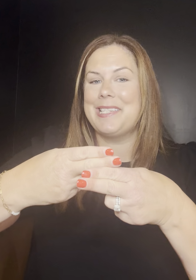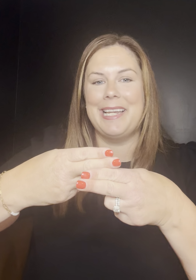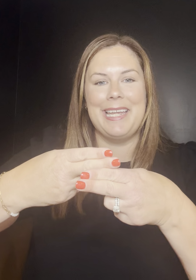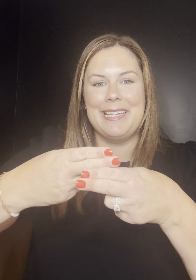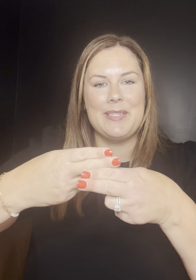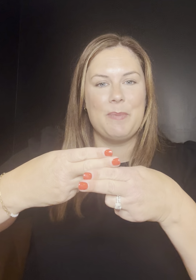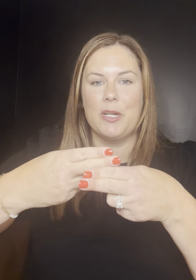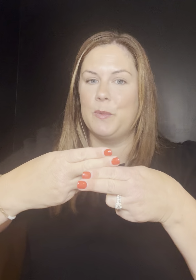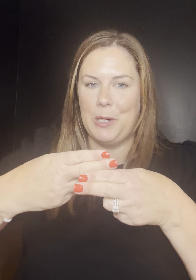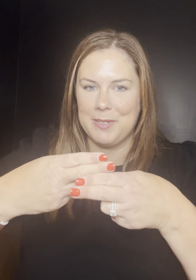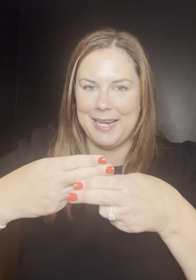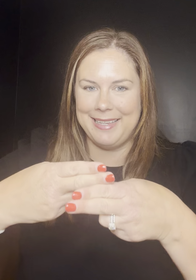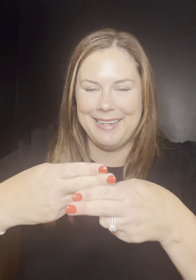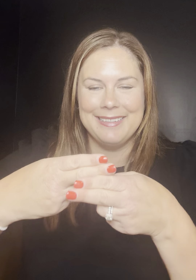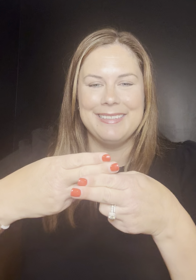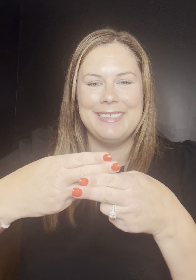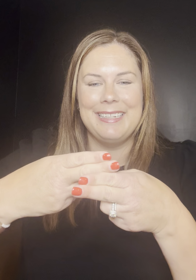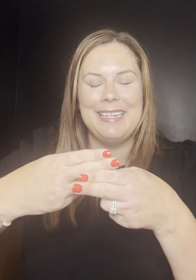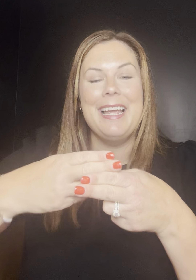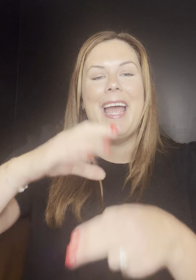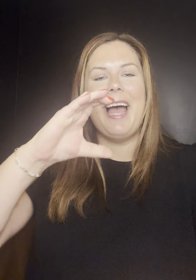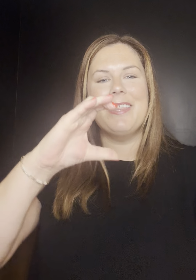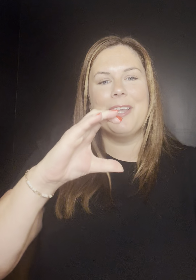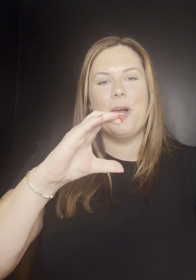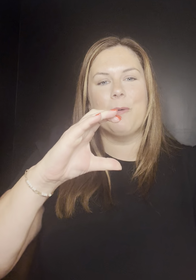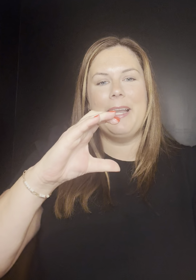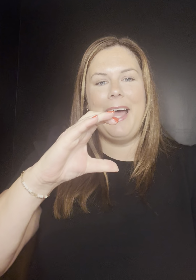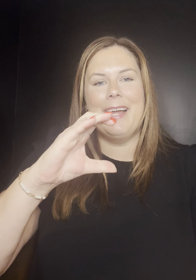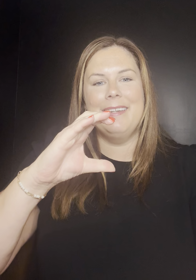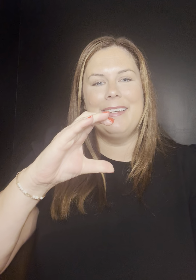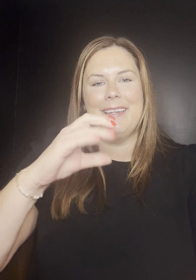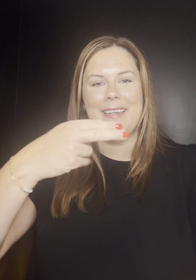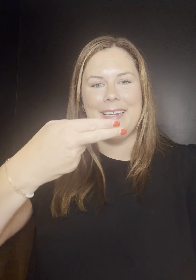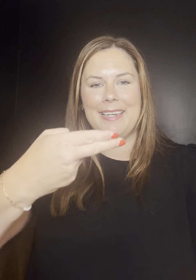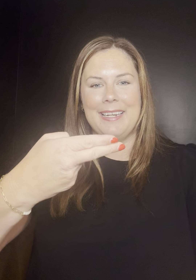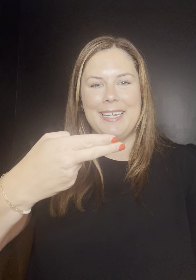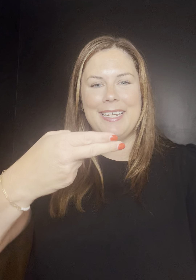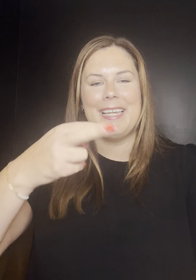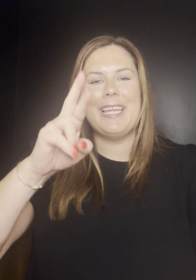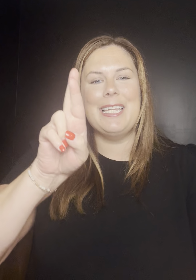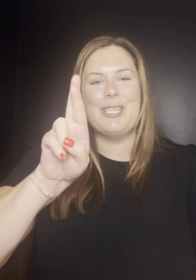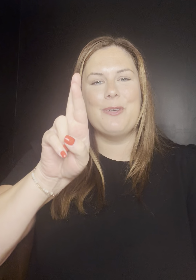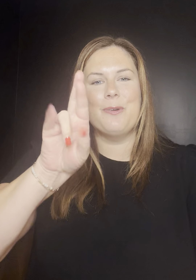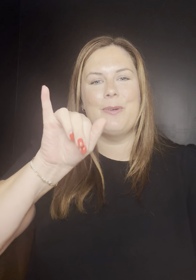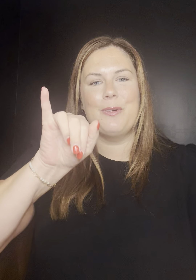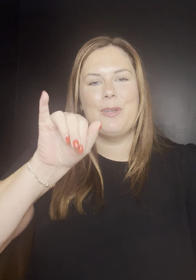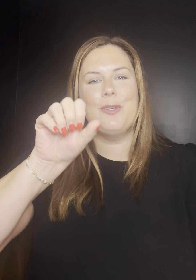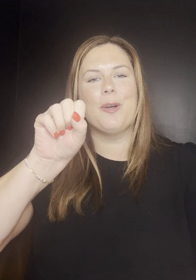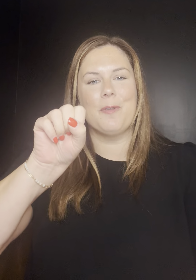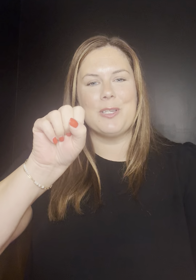sign is because we don't sign that. And then go right ahead into your first